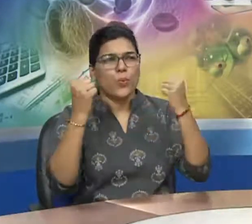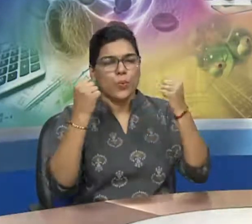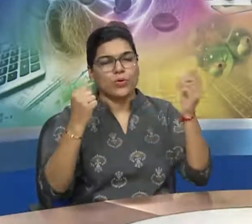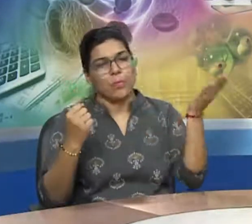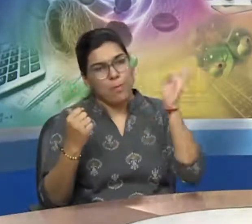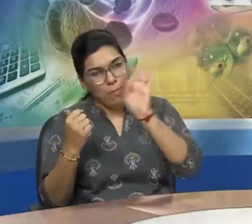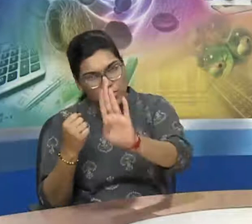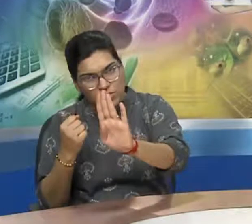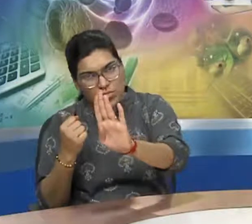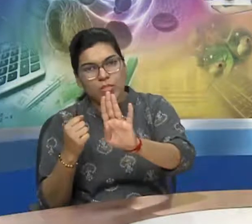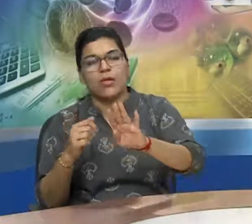means to close.